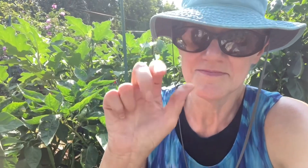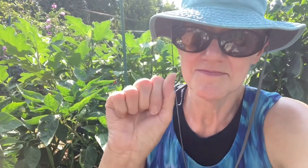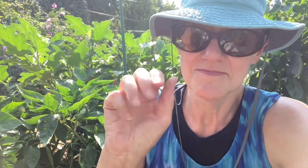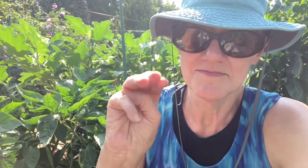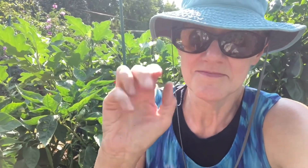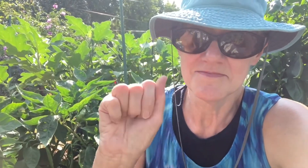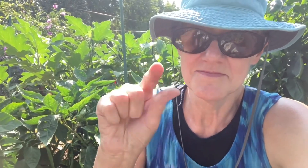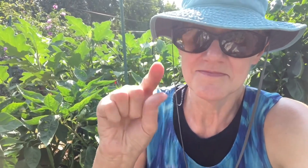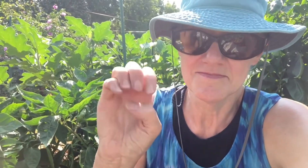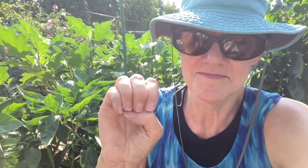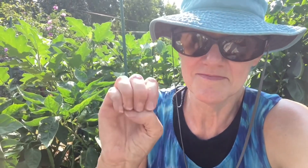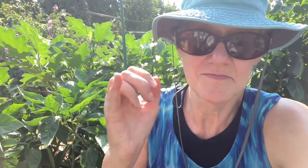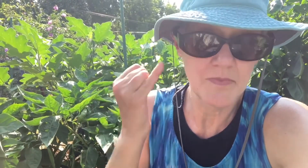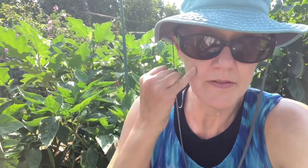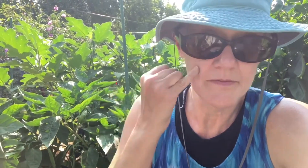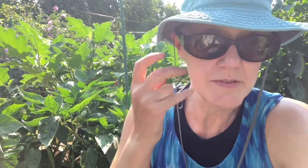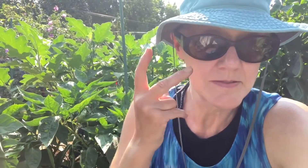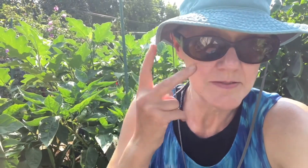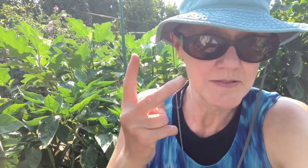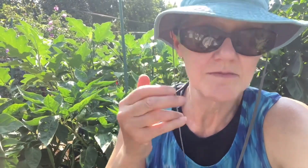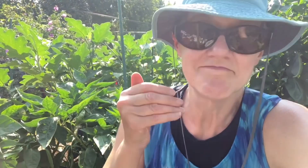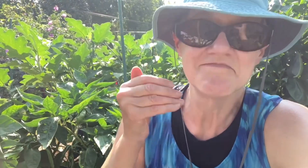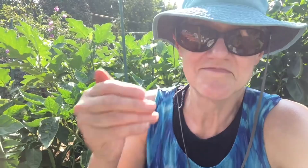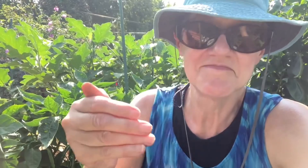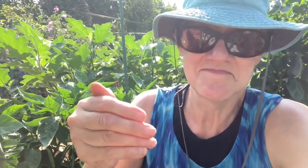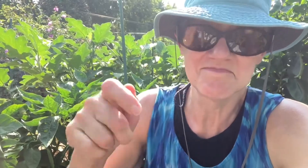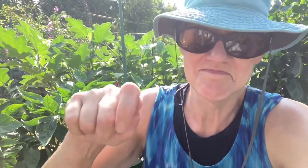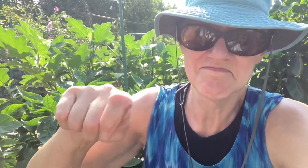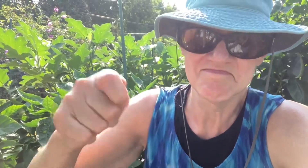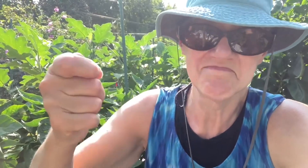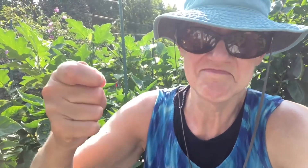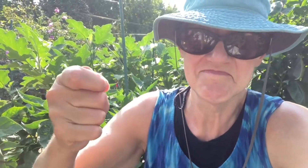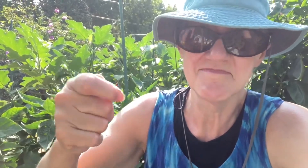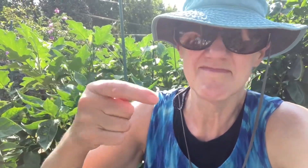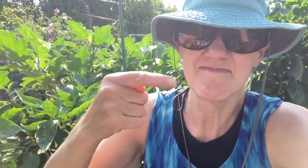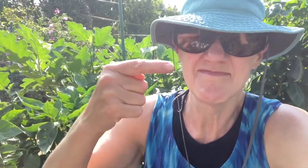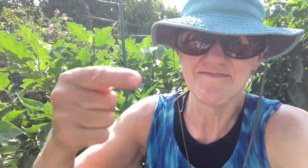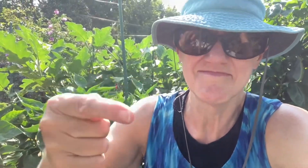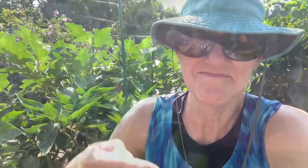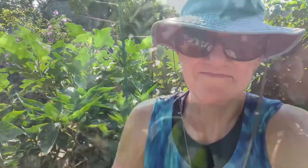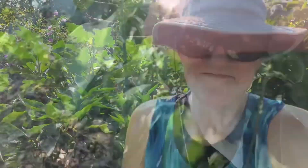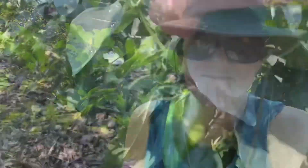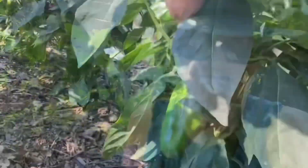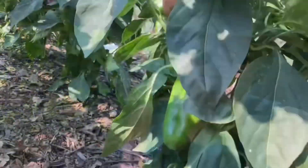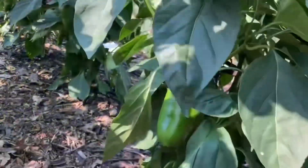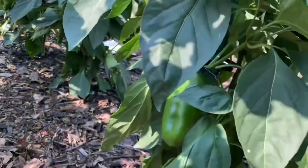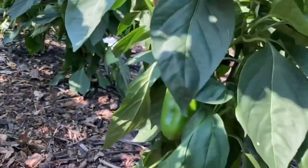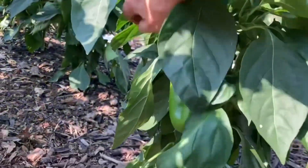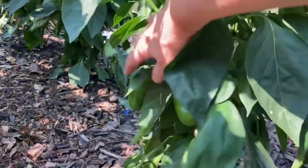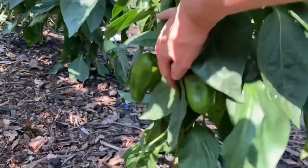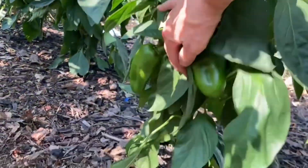any damaged peppers. If I see damage, I go ahead and harvest them.